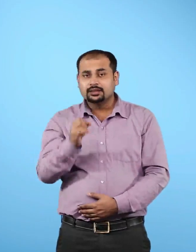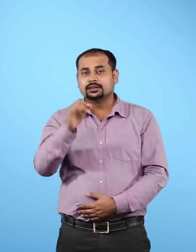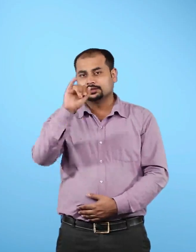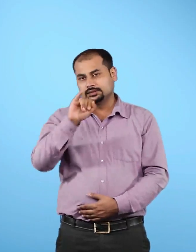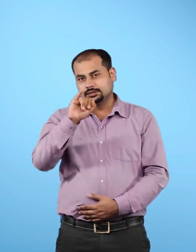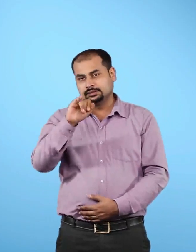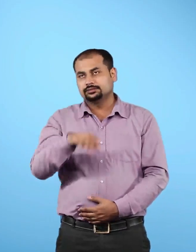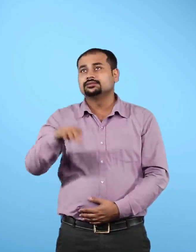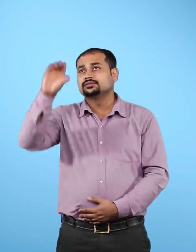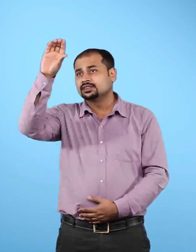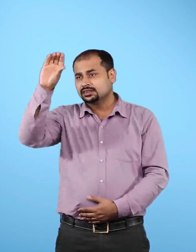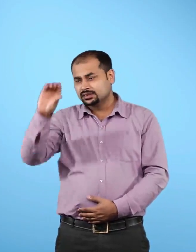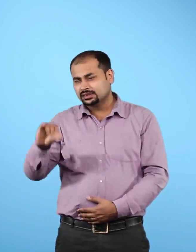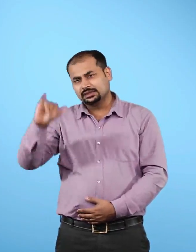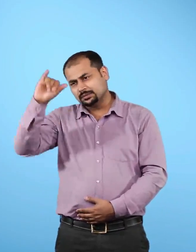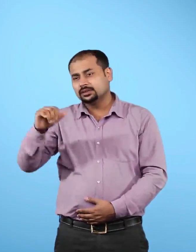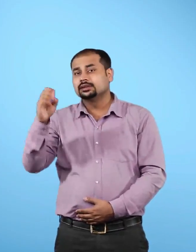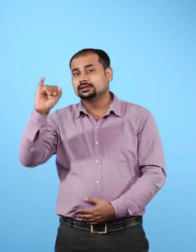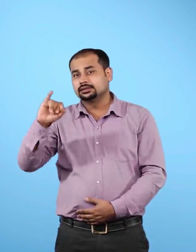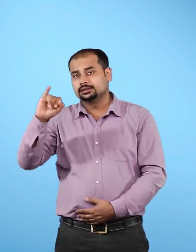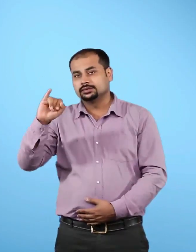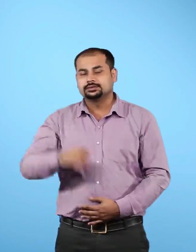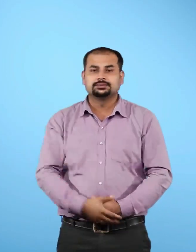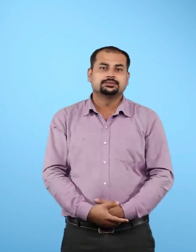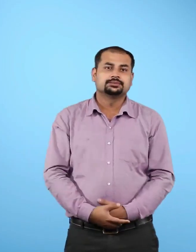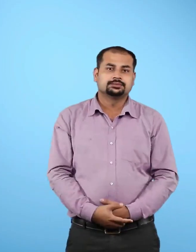boxes and column 3 has 6 pink boxes.